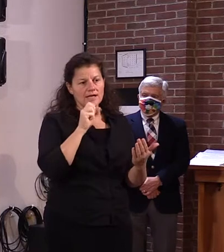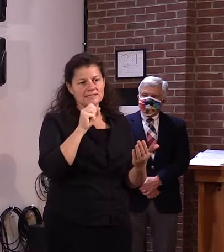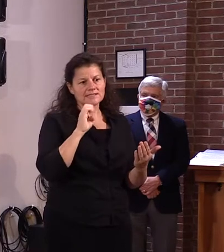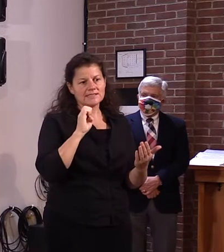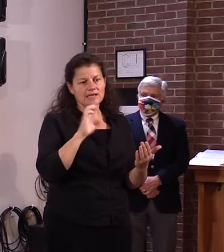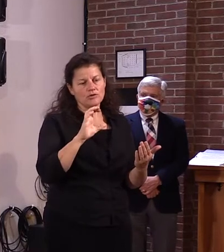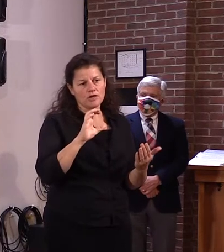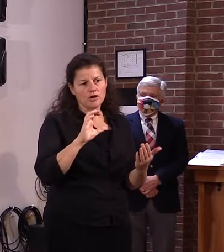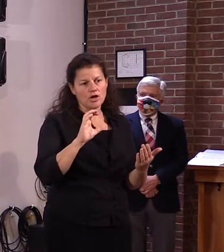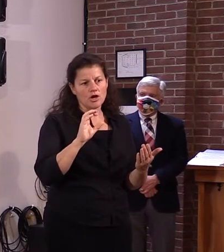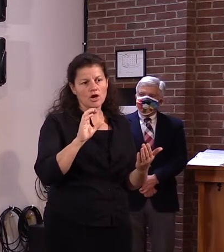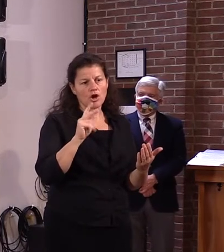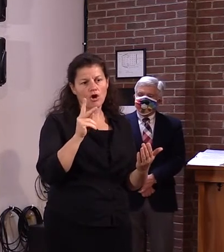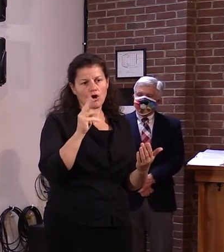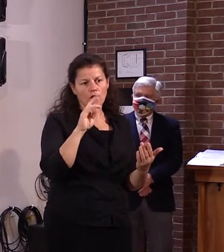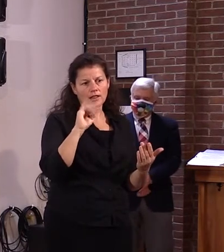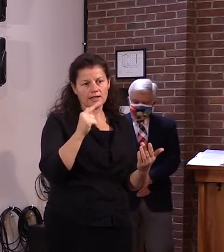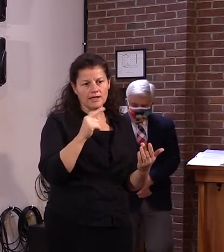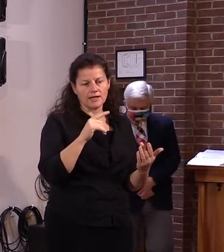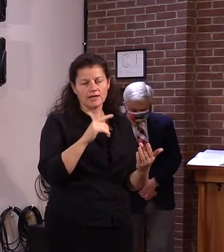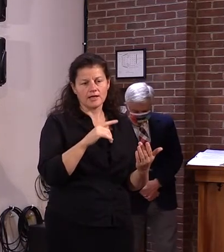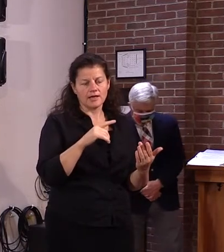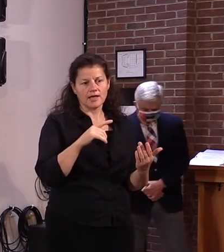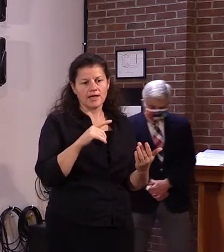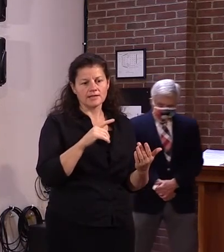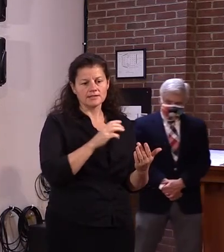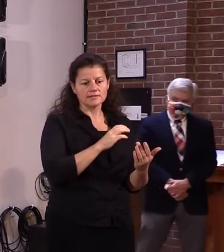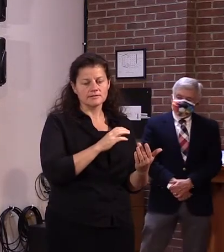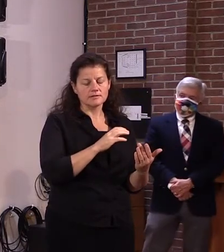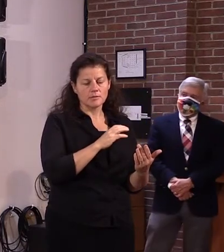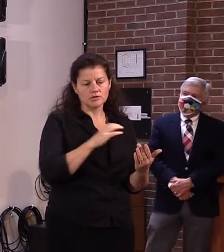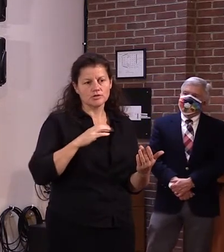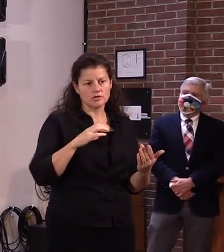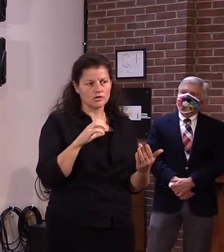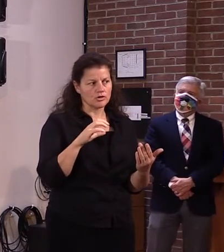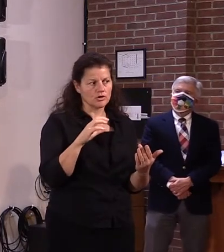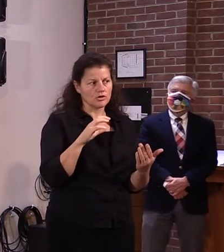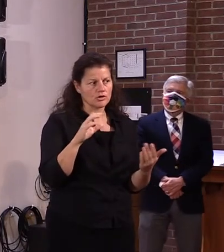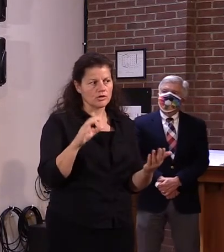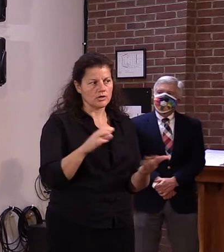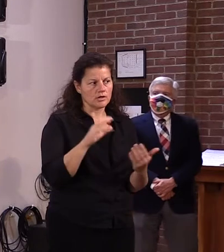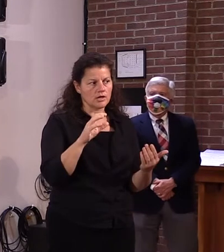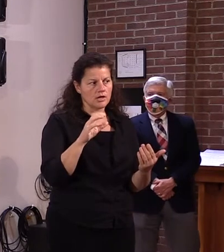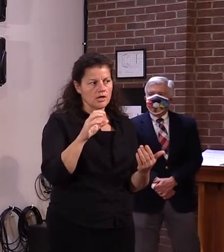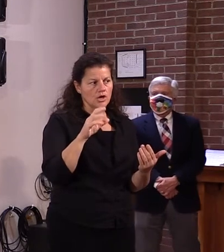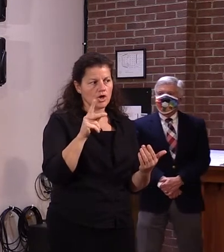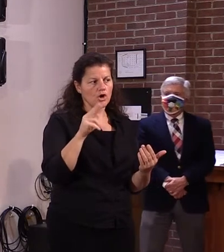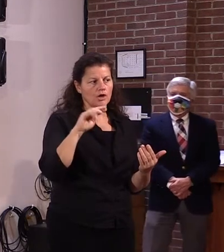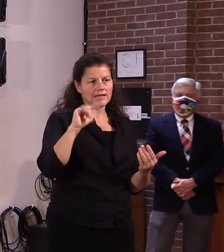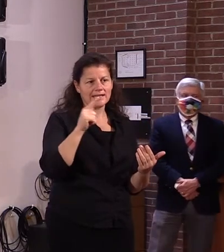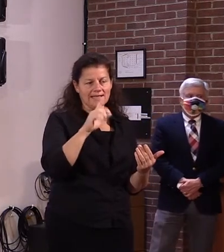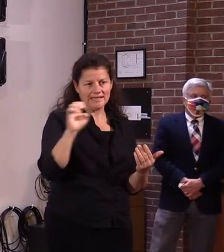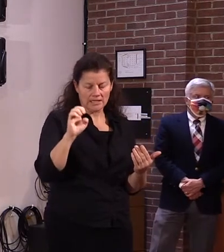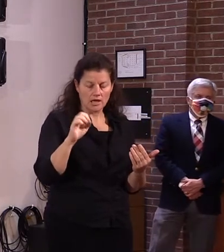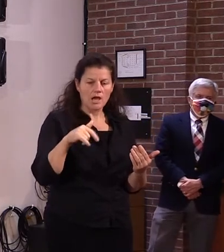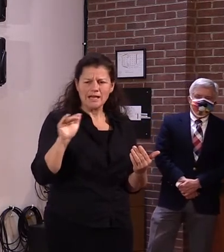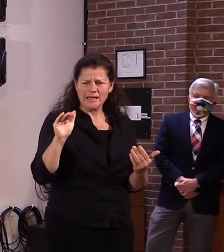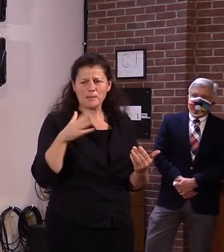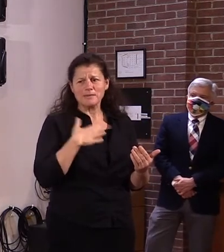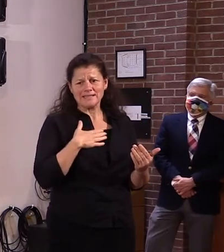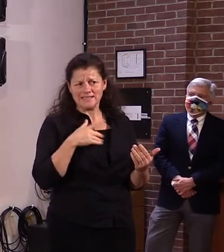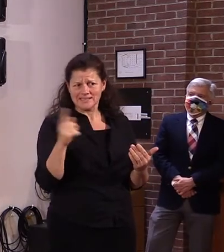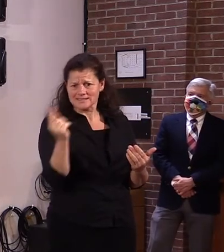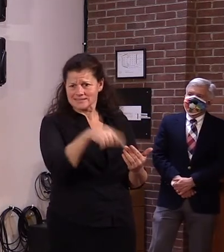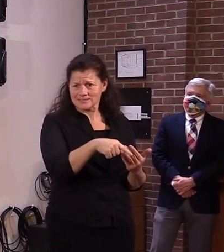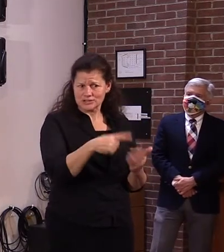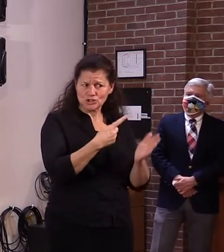Curley as well, Commissioner Sherling, Secretary Curley, to look into it, to contact the Woodstock Inn where the picture